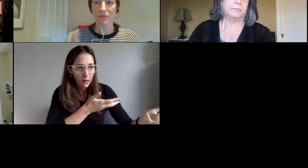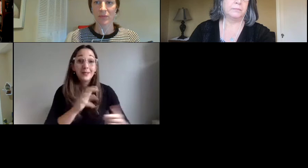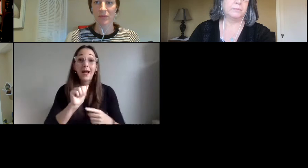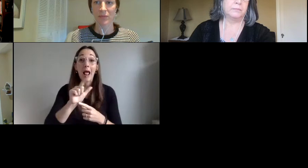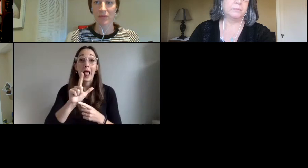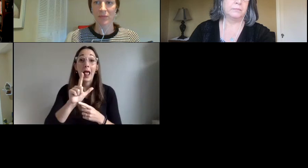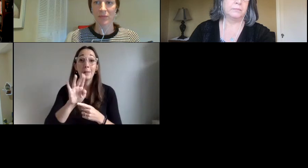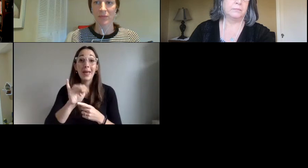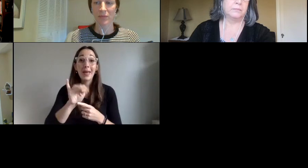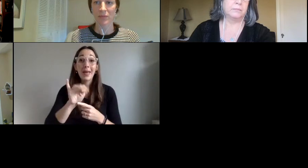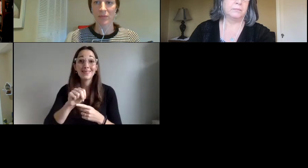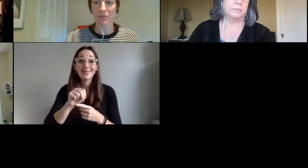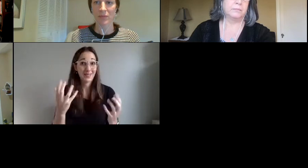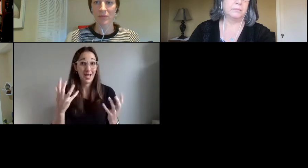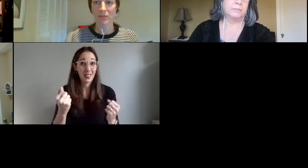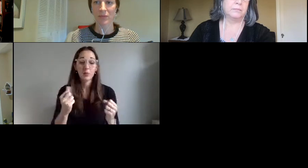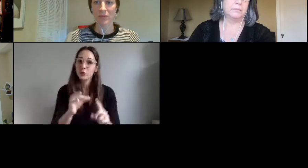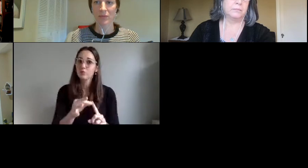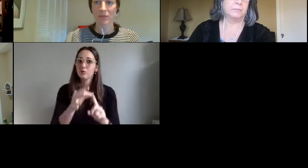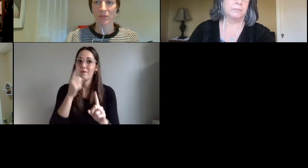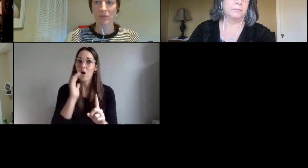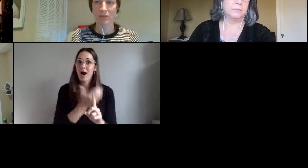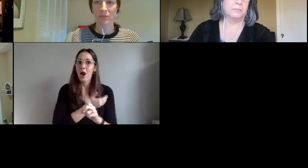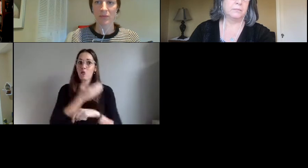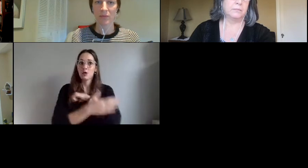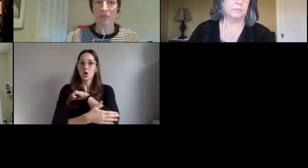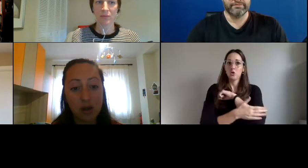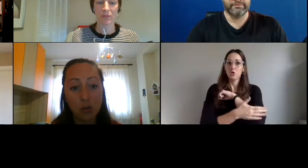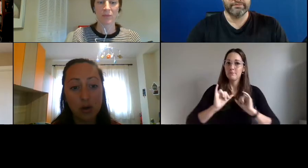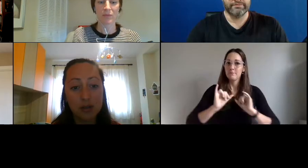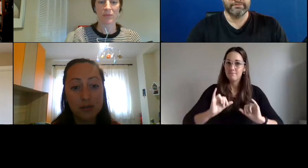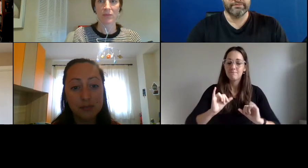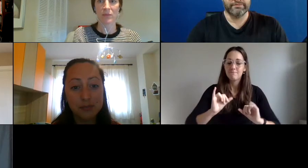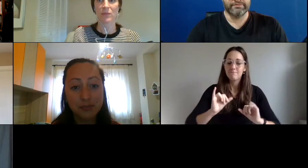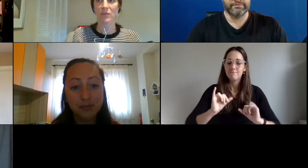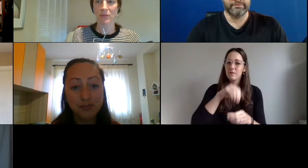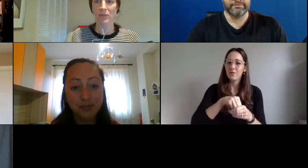that how we included and envisioned to continue with our work.